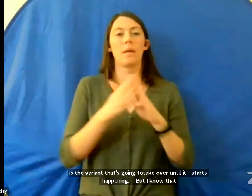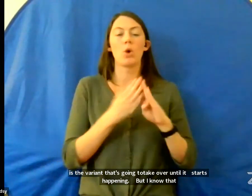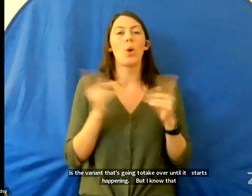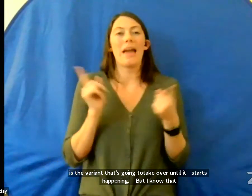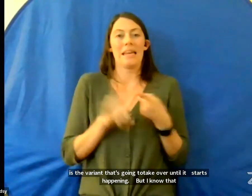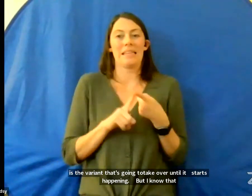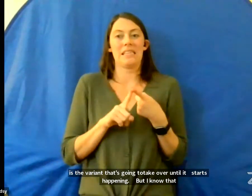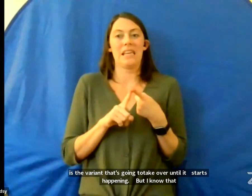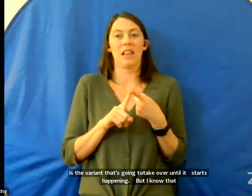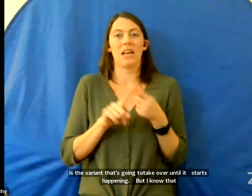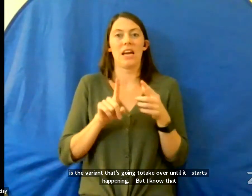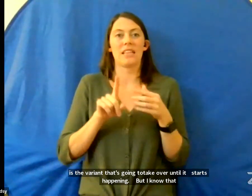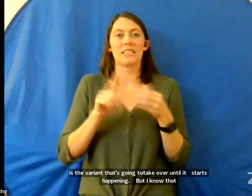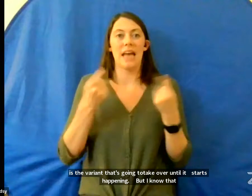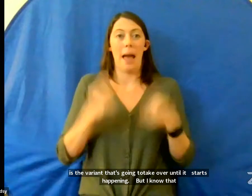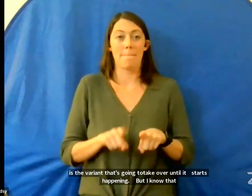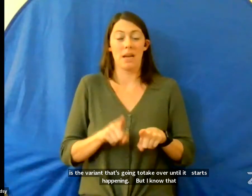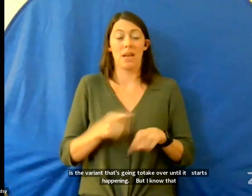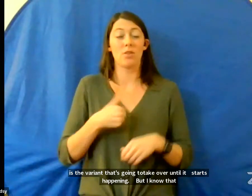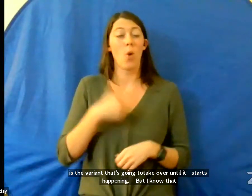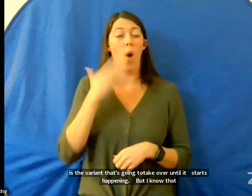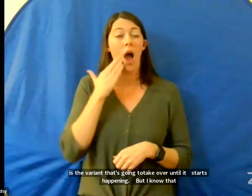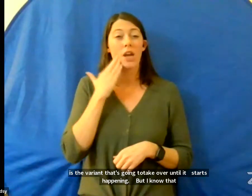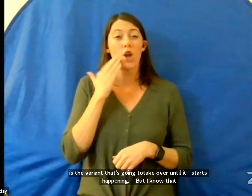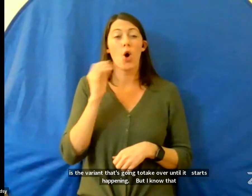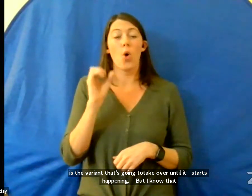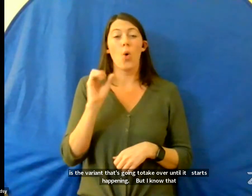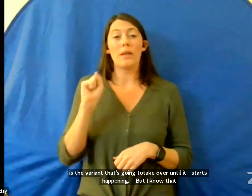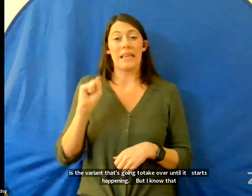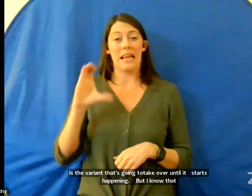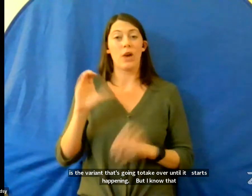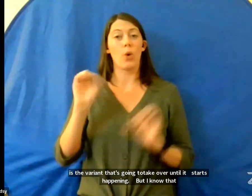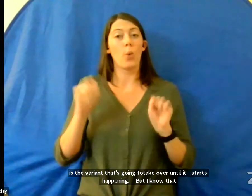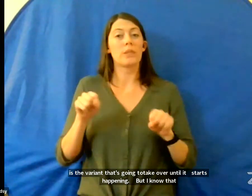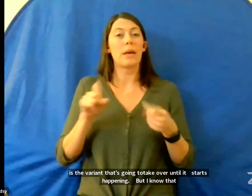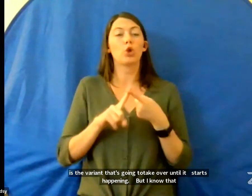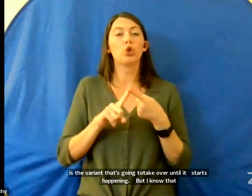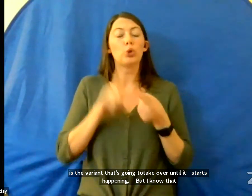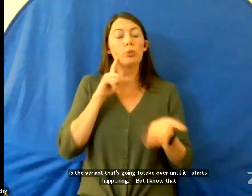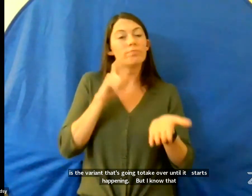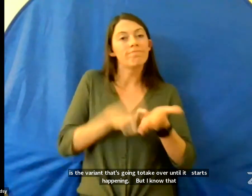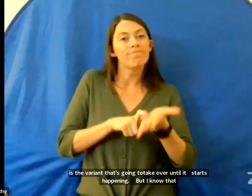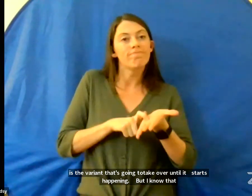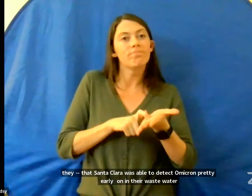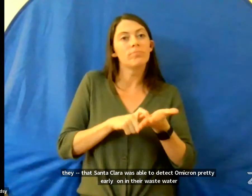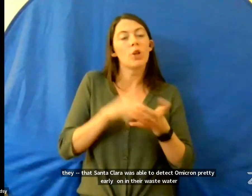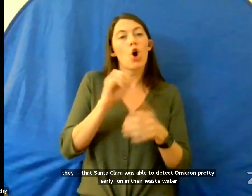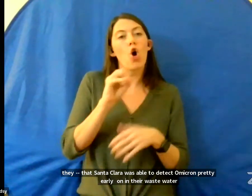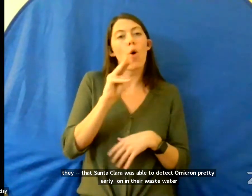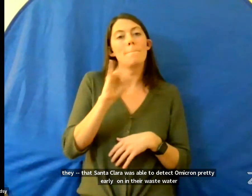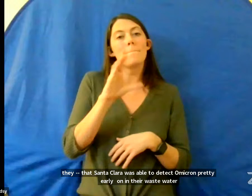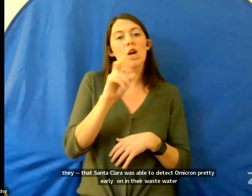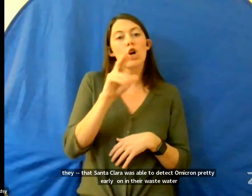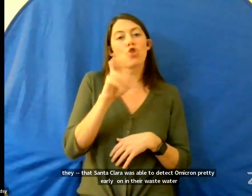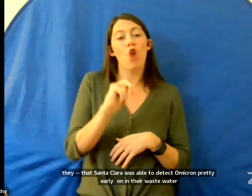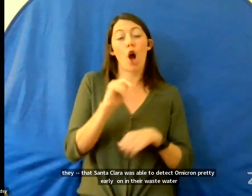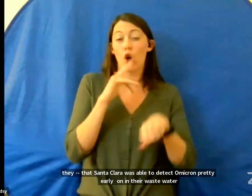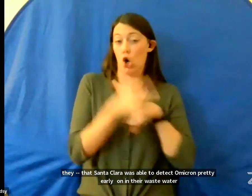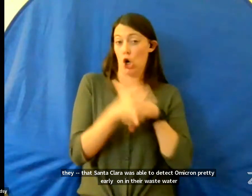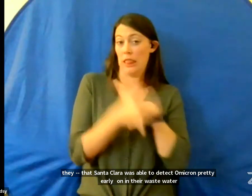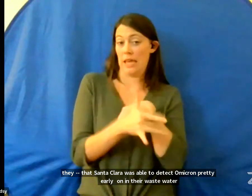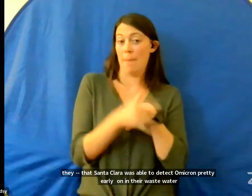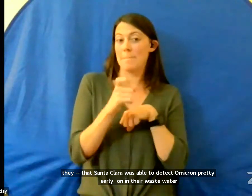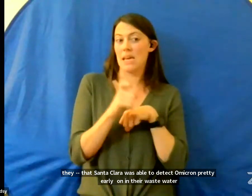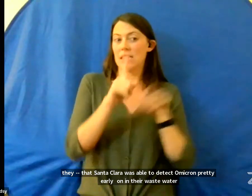detect Omicron pretty early on in their wastewater specimens. That was helpful to know it was there. And I don't know how well